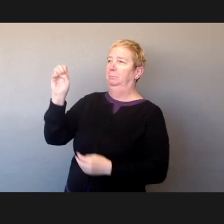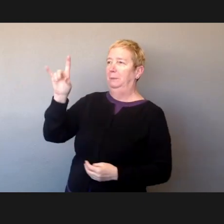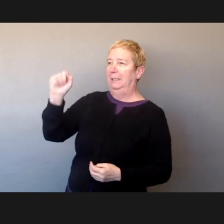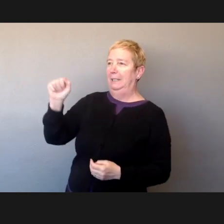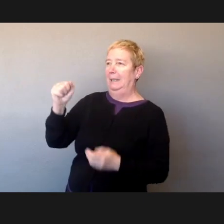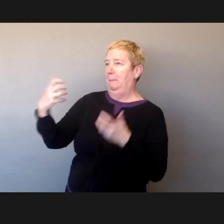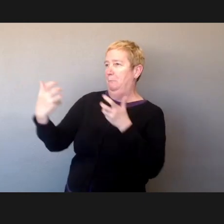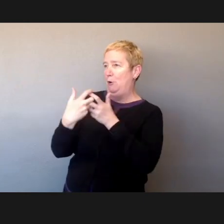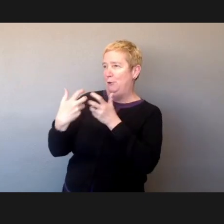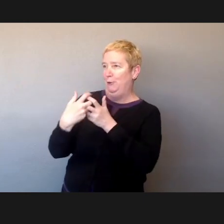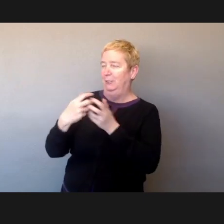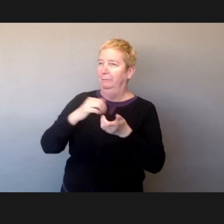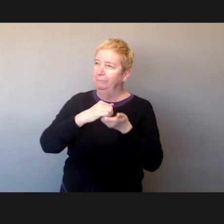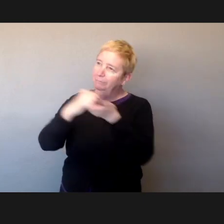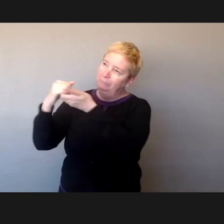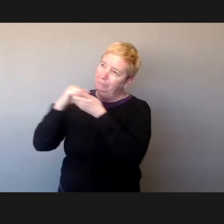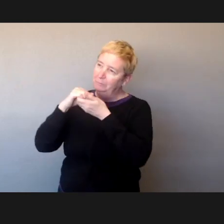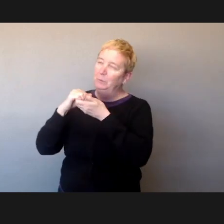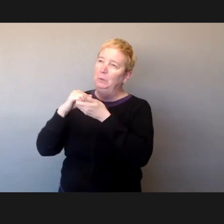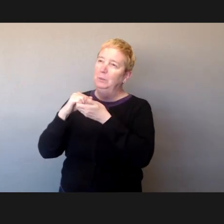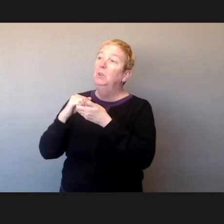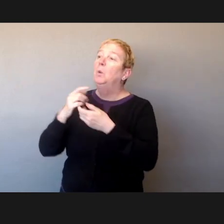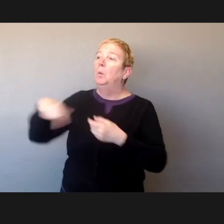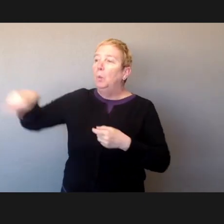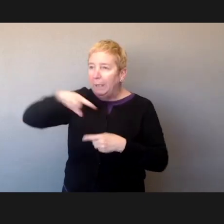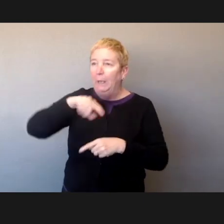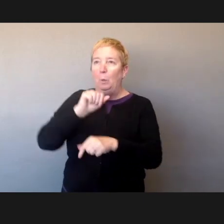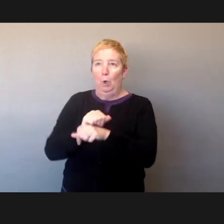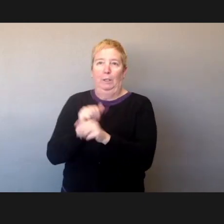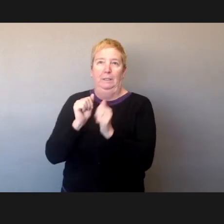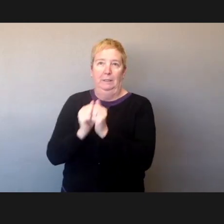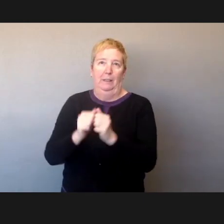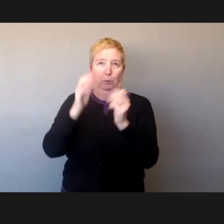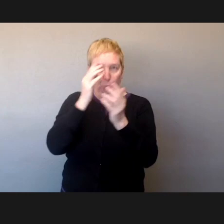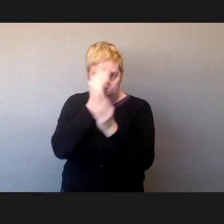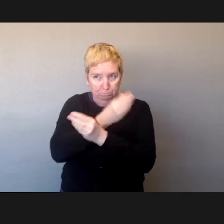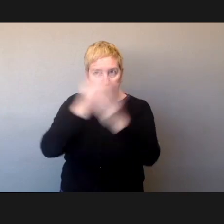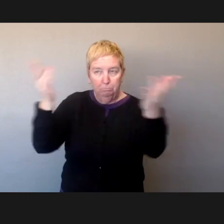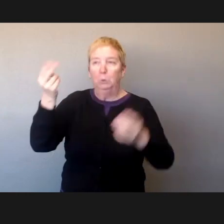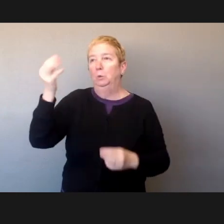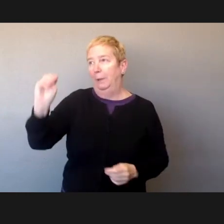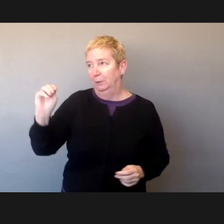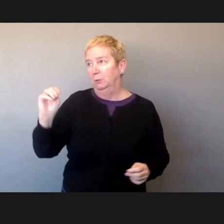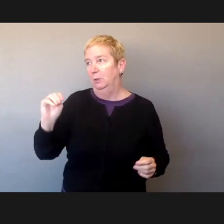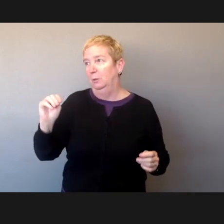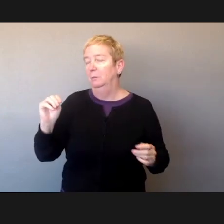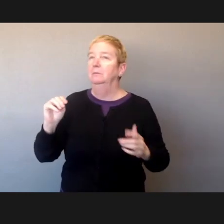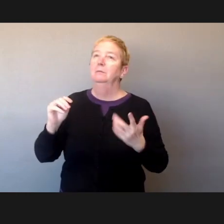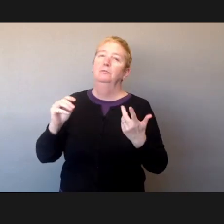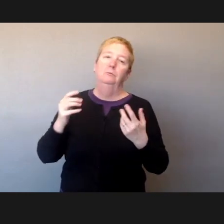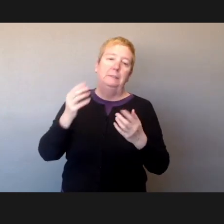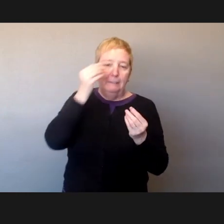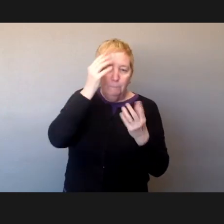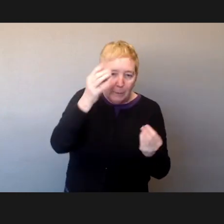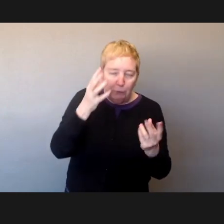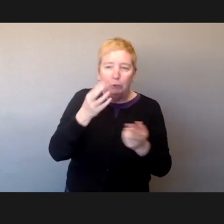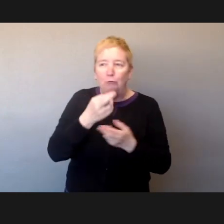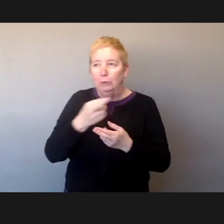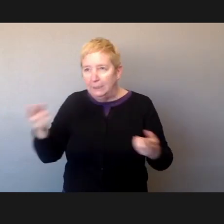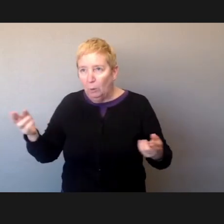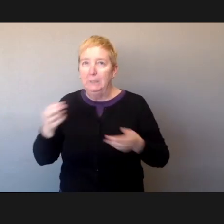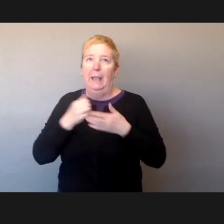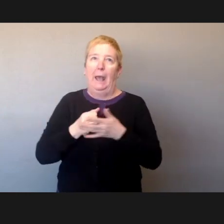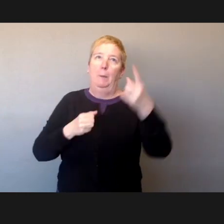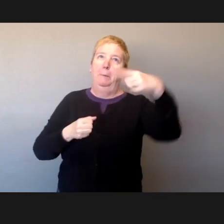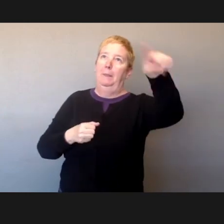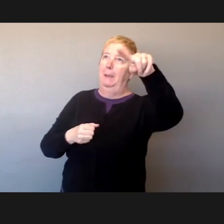us to keep people in New Mexico informed with the information and resources they need to make smart decisions